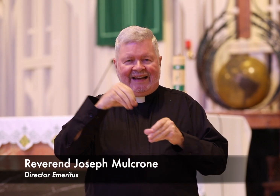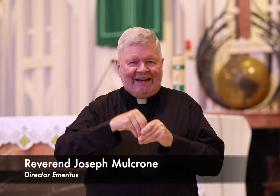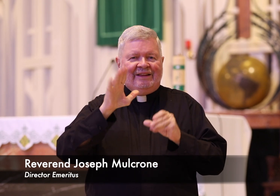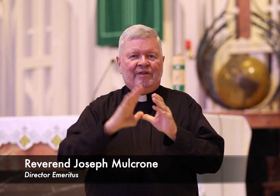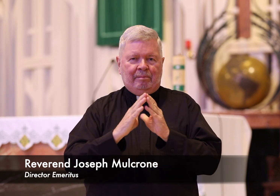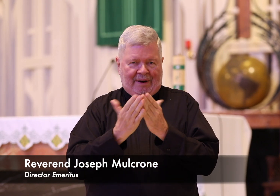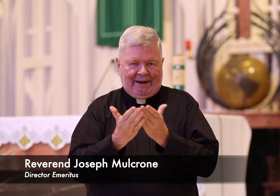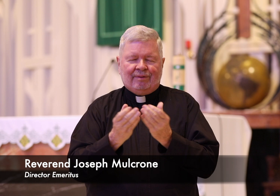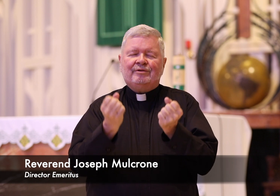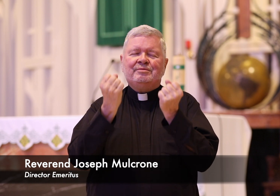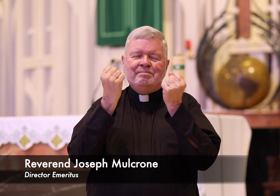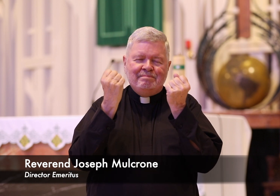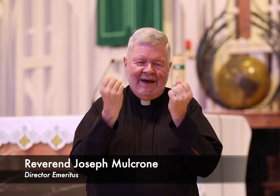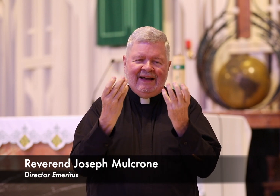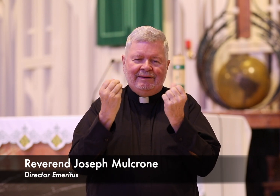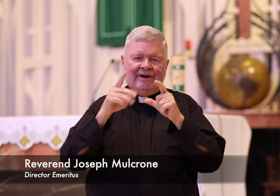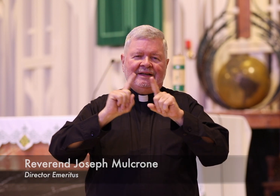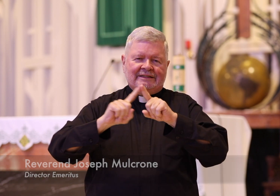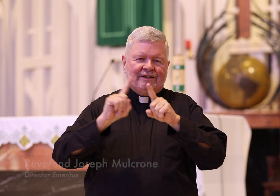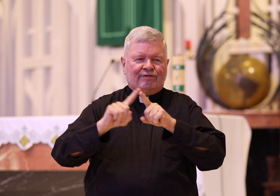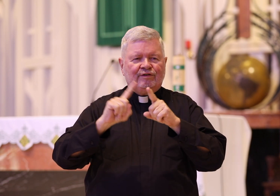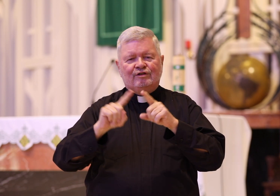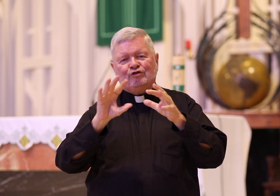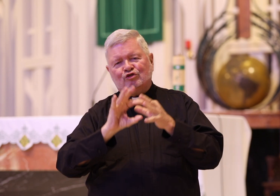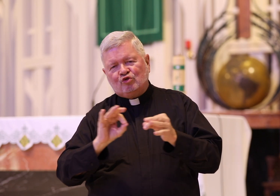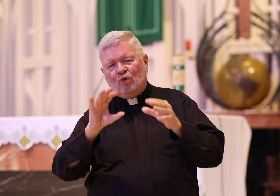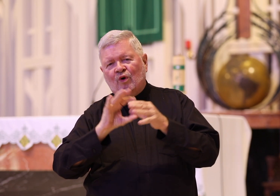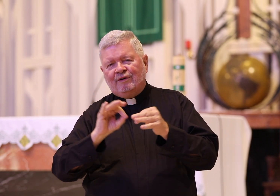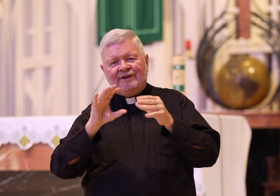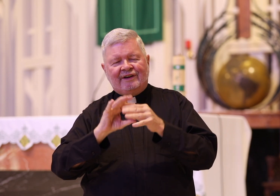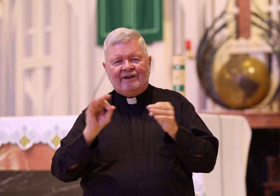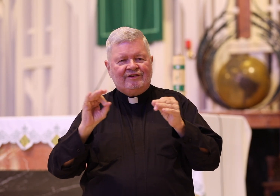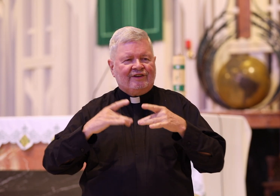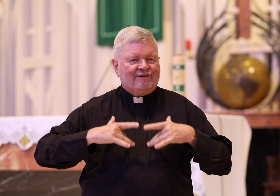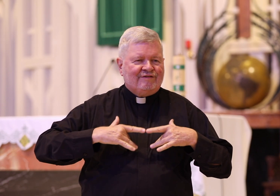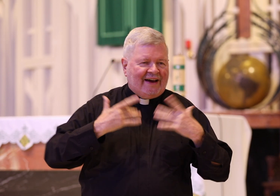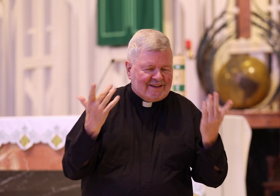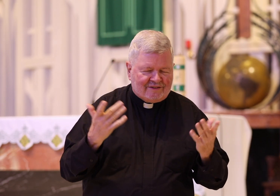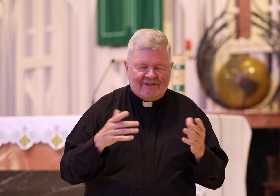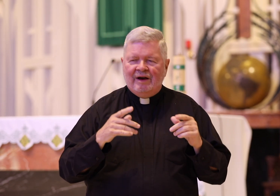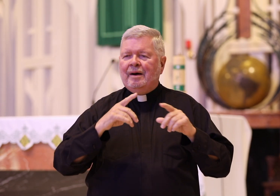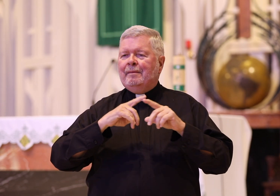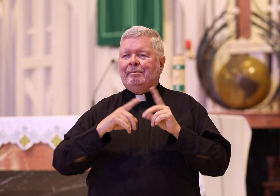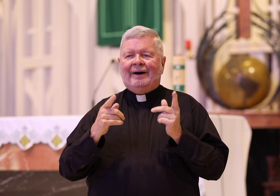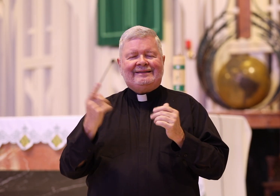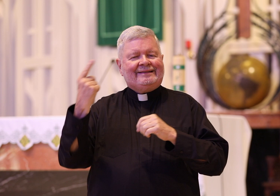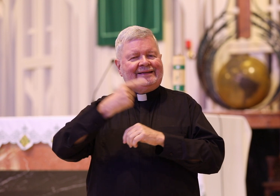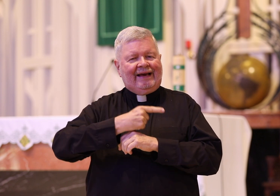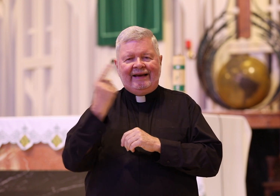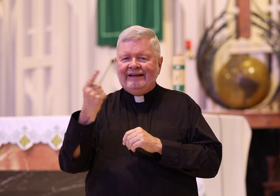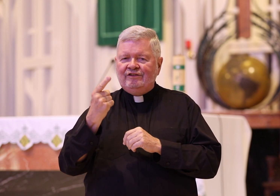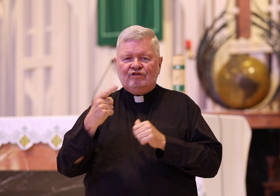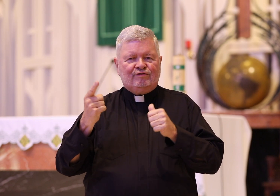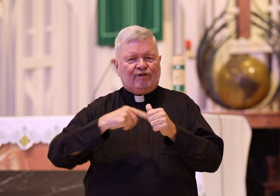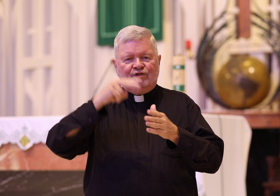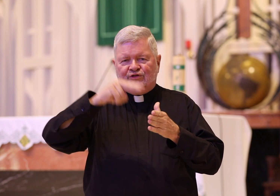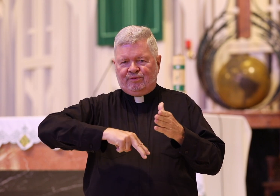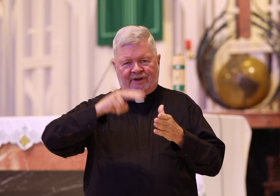In the Bible, there's many different stories and events, but today's first